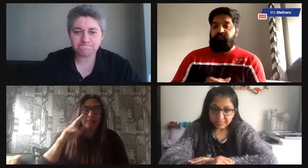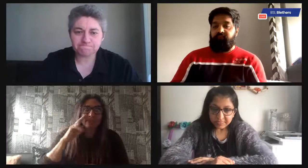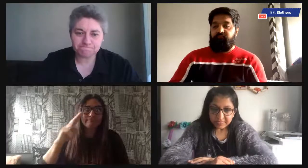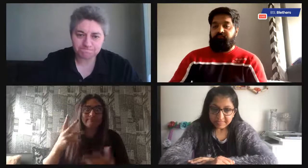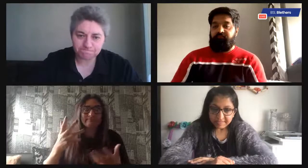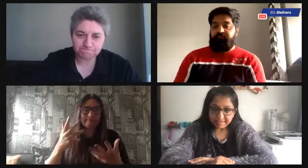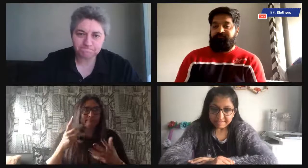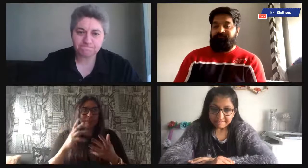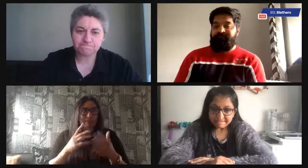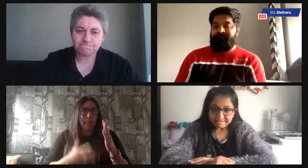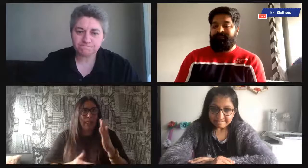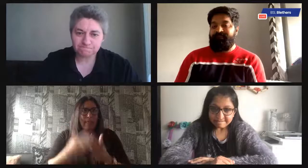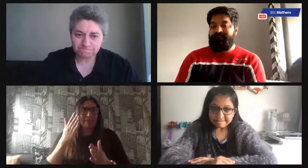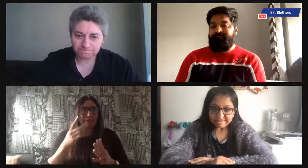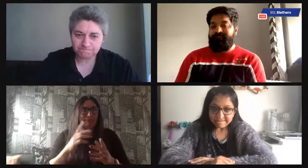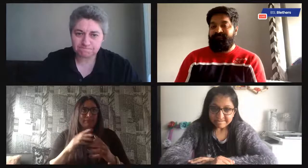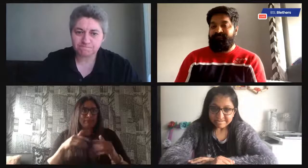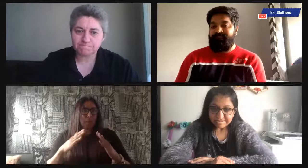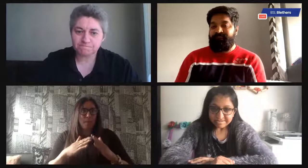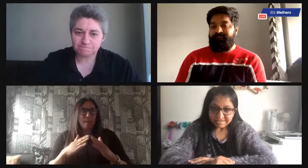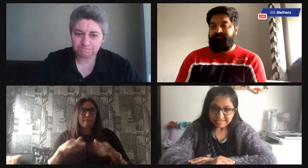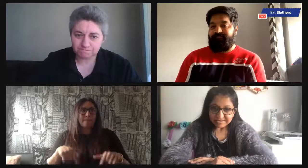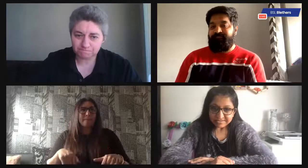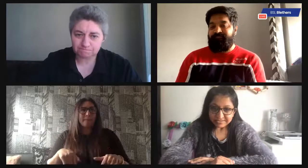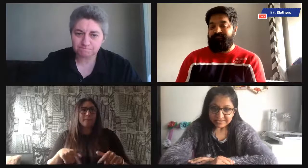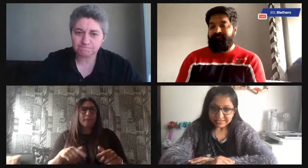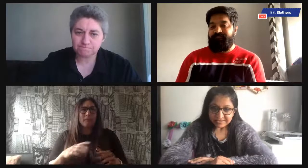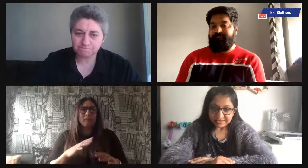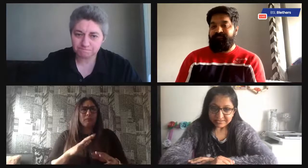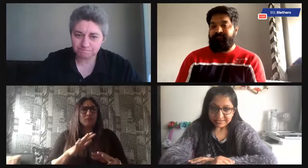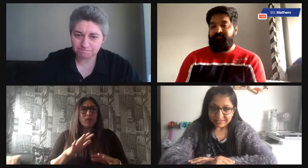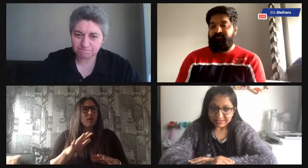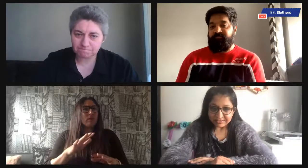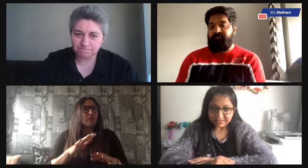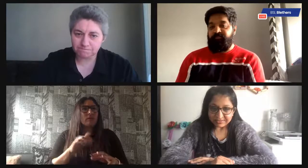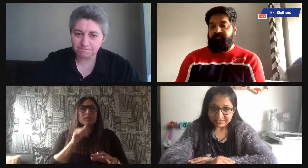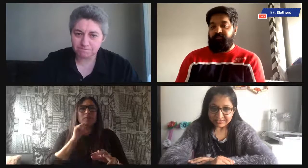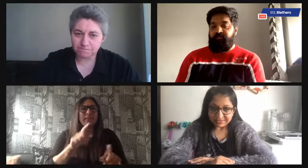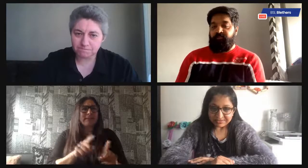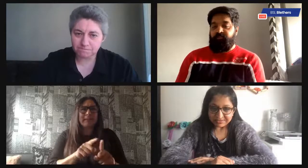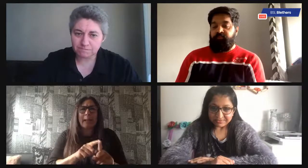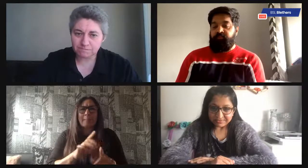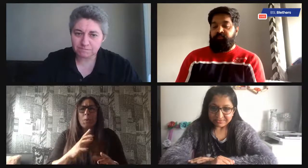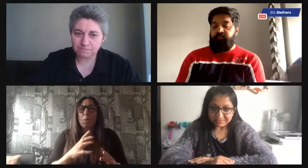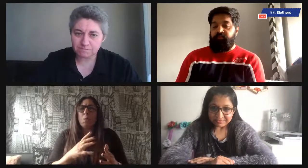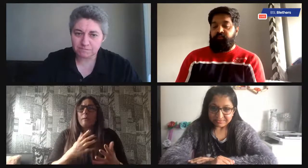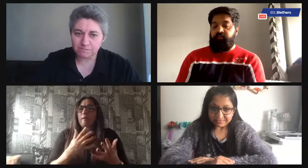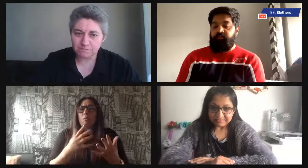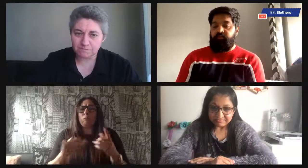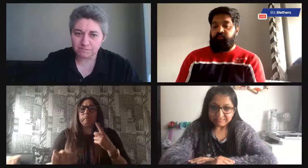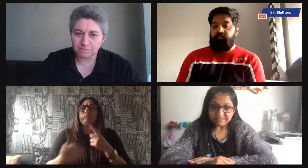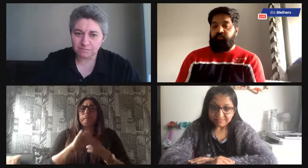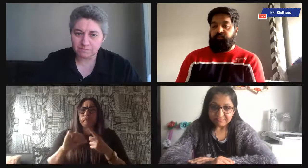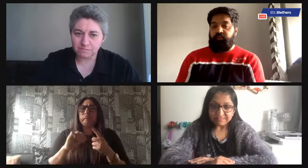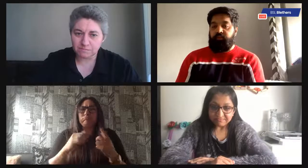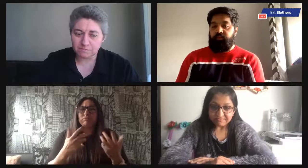Eid was like the last time they'd really seen anyone. People are at home, and it's